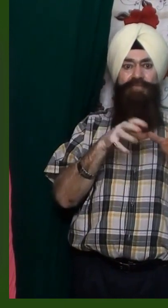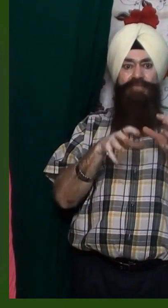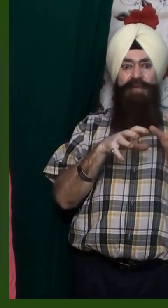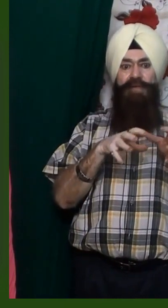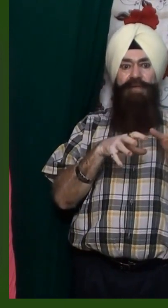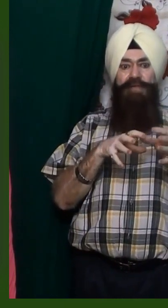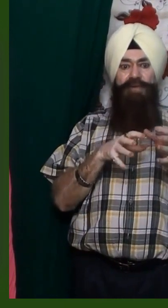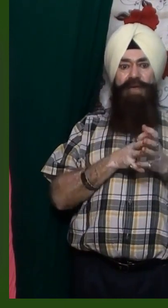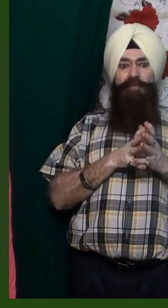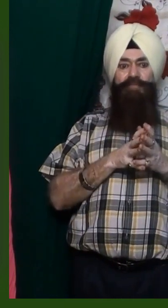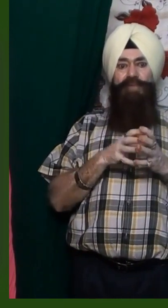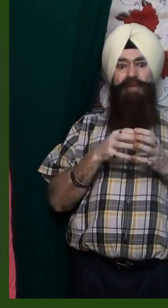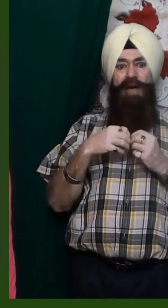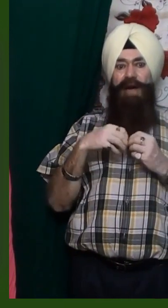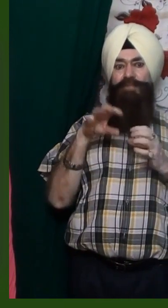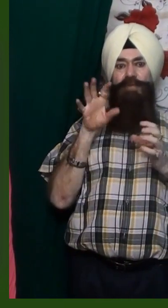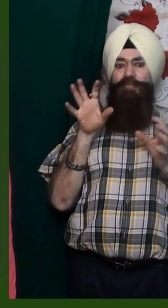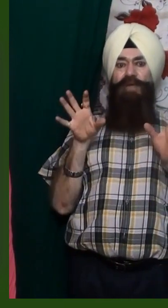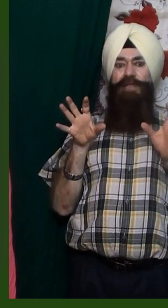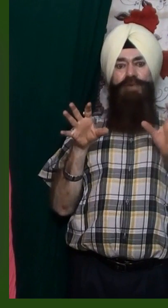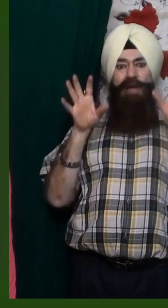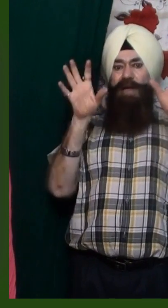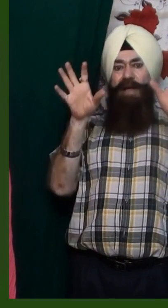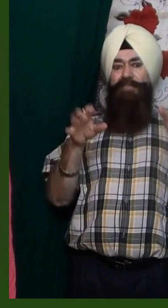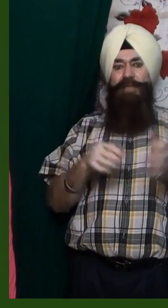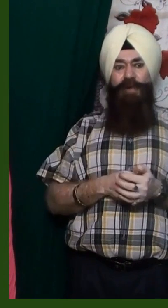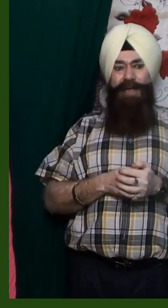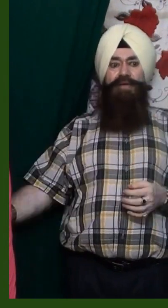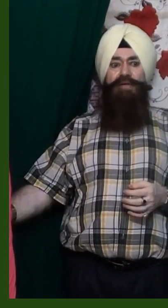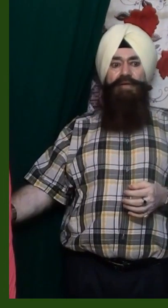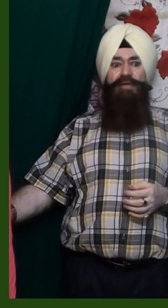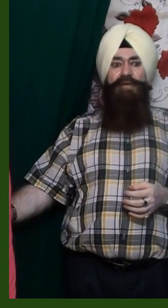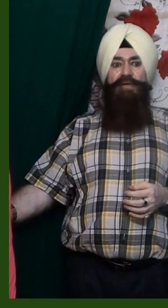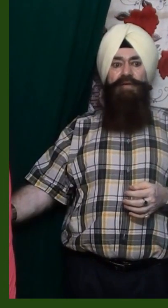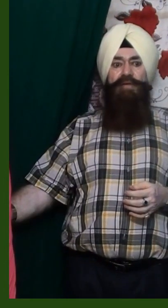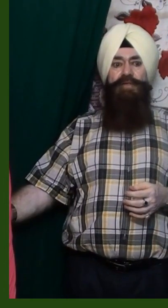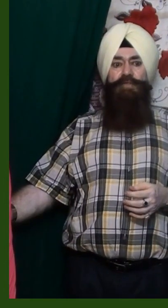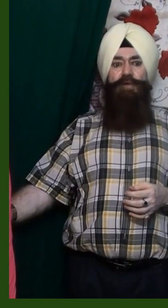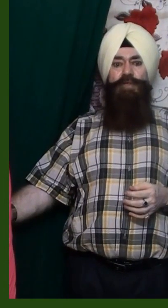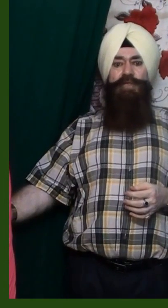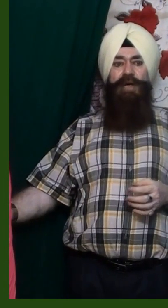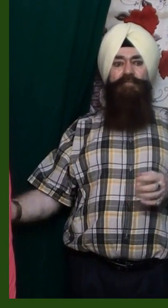train. Okay, I'm not moving at all and I am at rest.